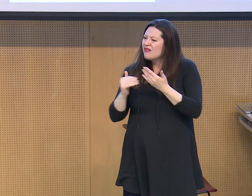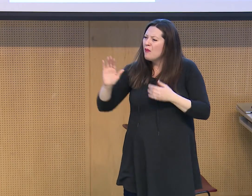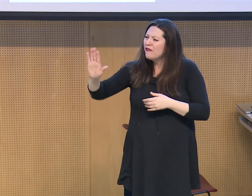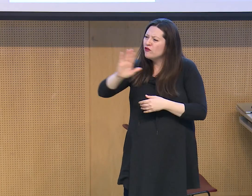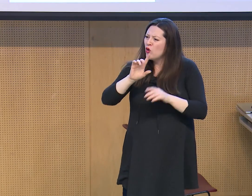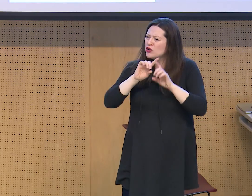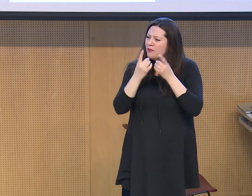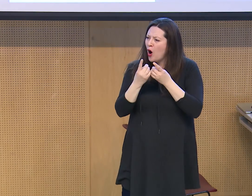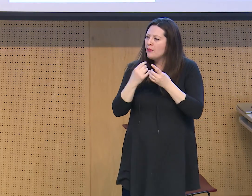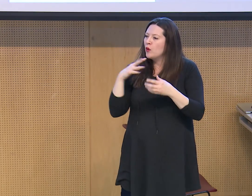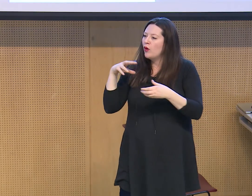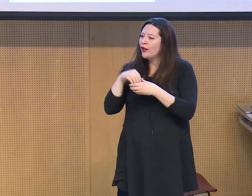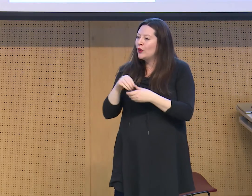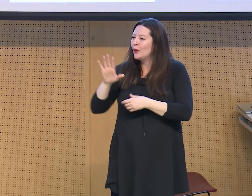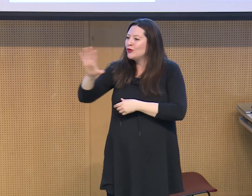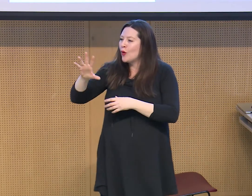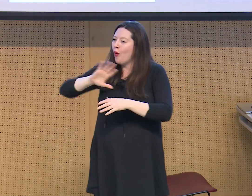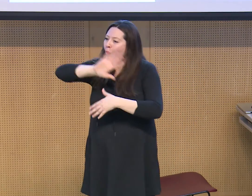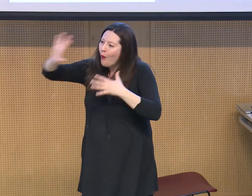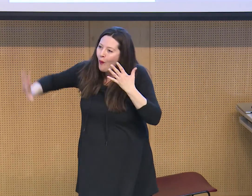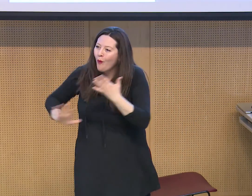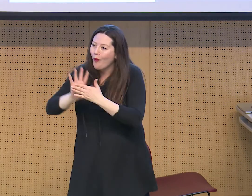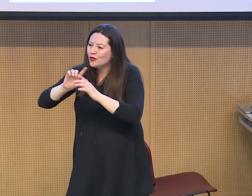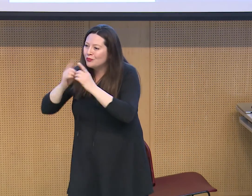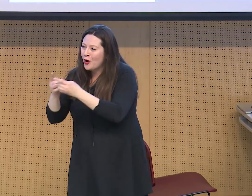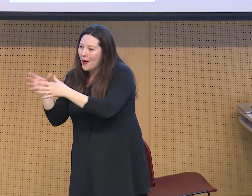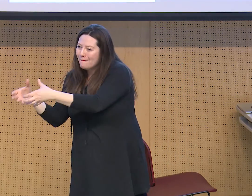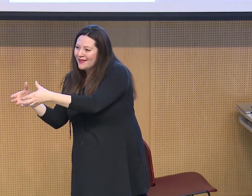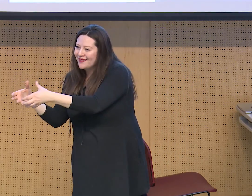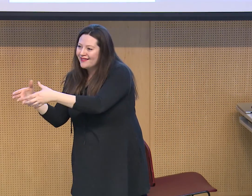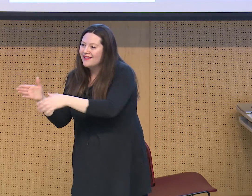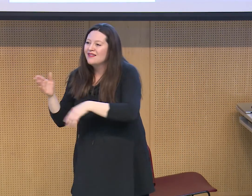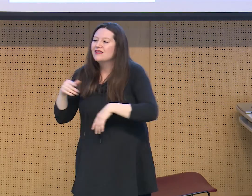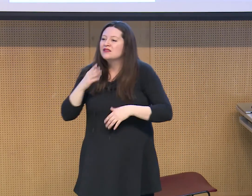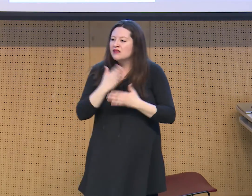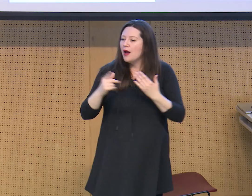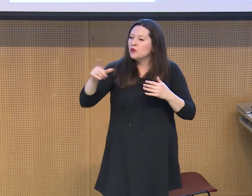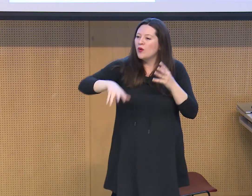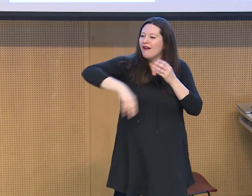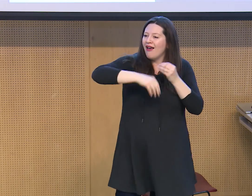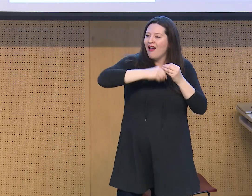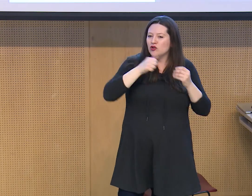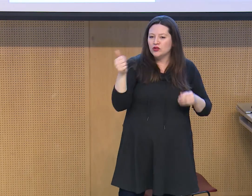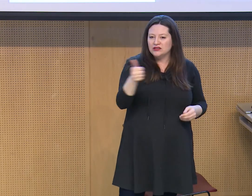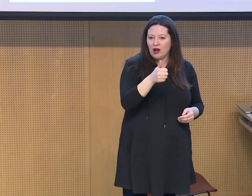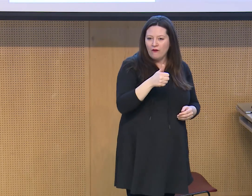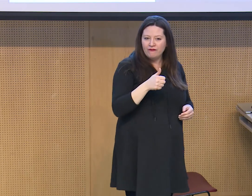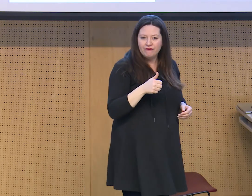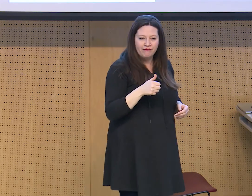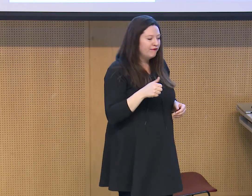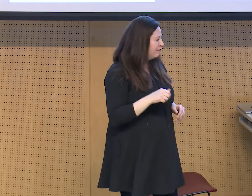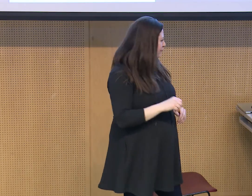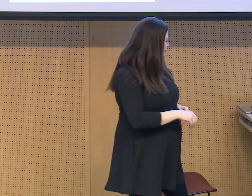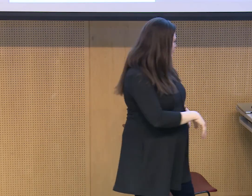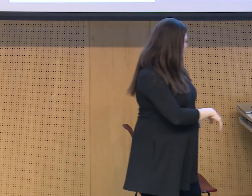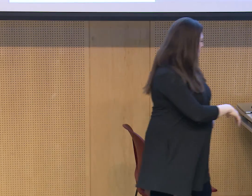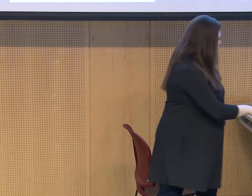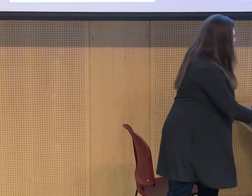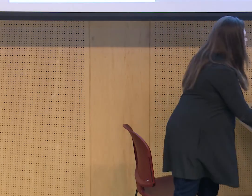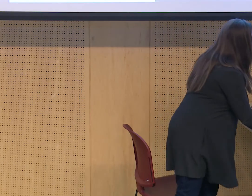been reserved. And you can add as many people as you like. Some departments, you know, have the entire department in as delegates, so they're all in the loop.